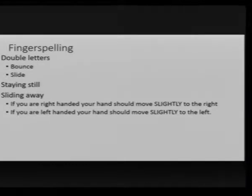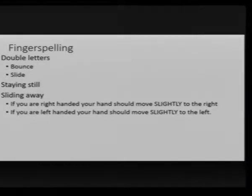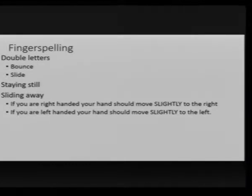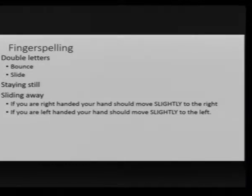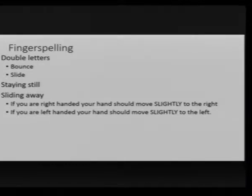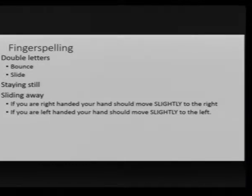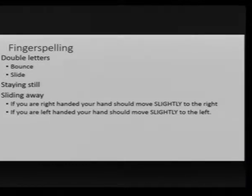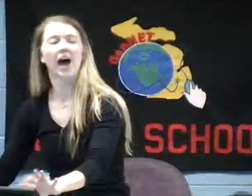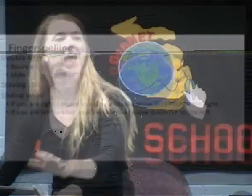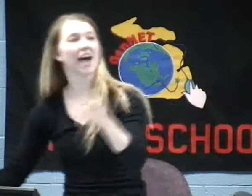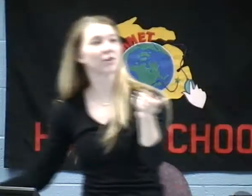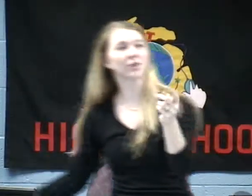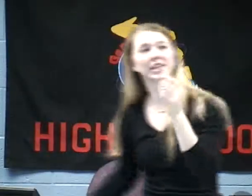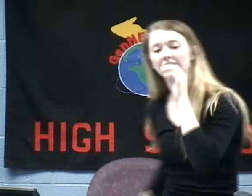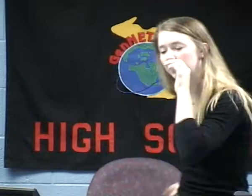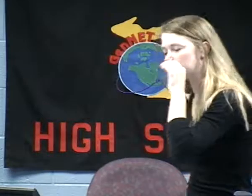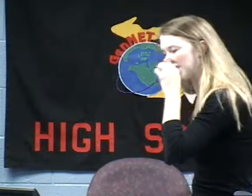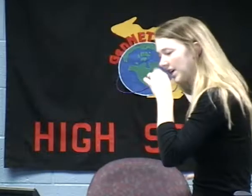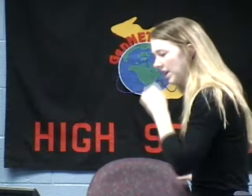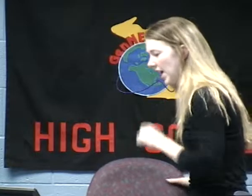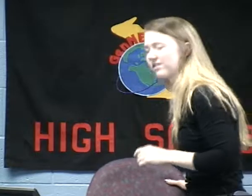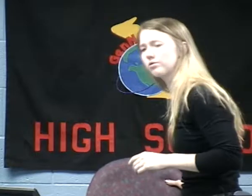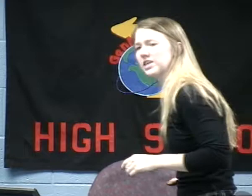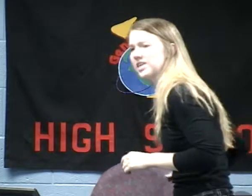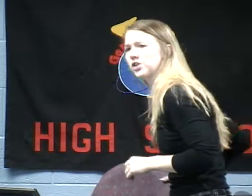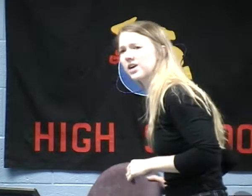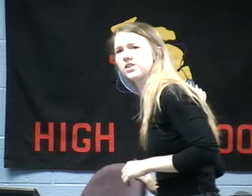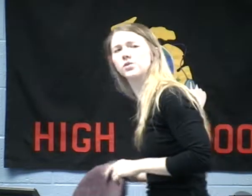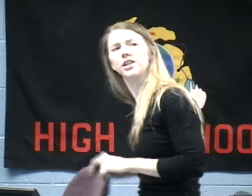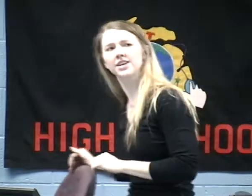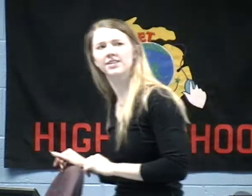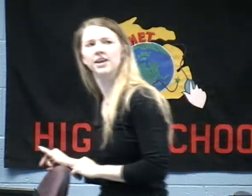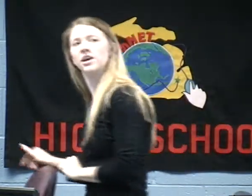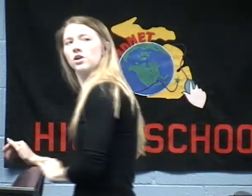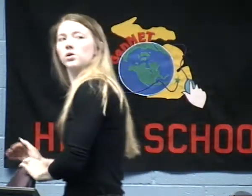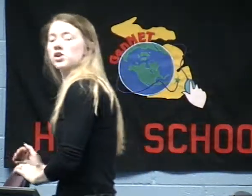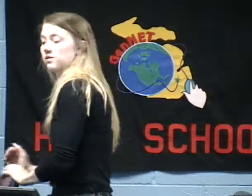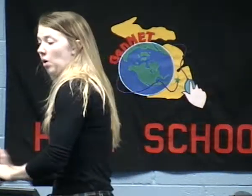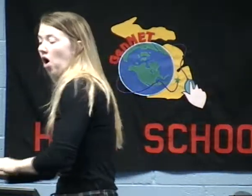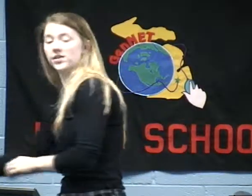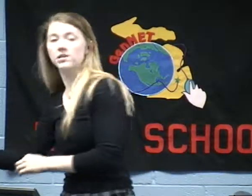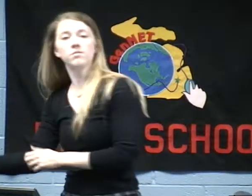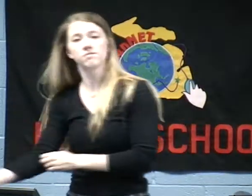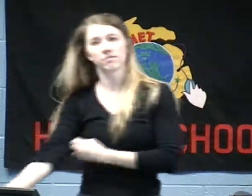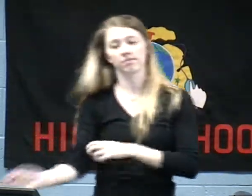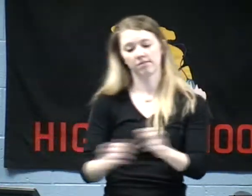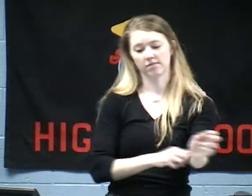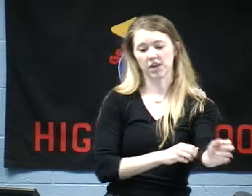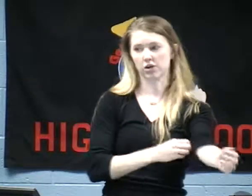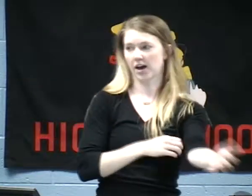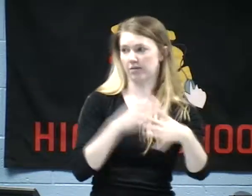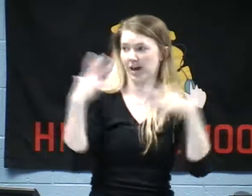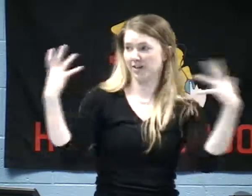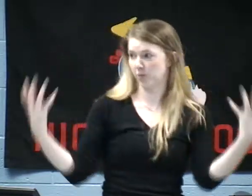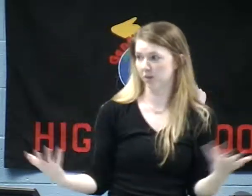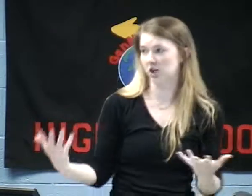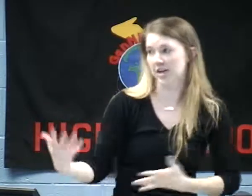Can we have some? I haven't really seen you guys doing this, which is awesome. That you guys are pretty much